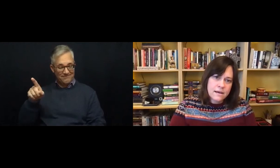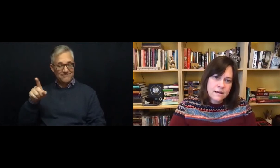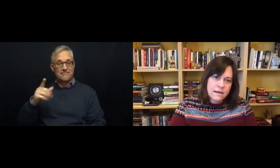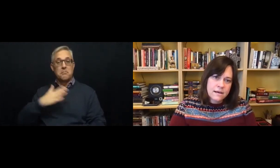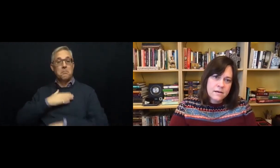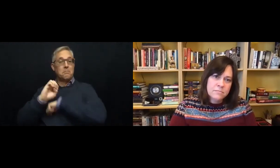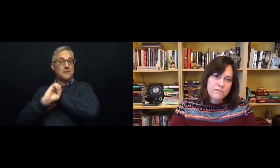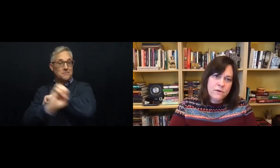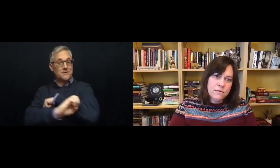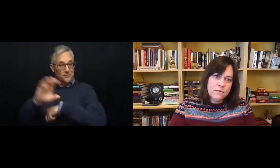Before